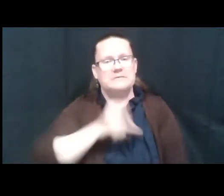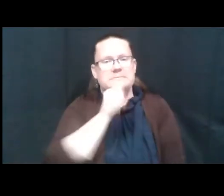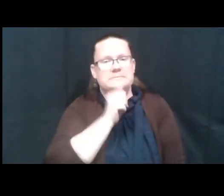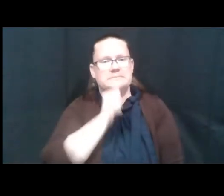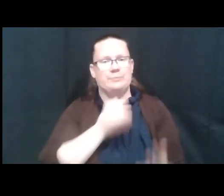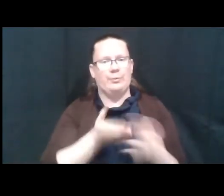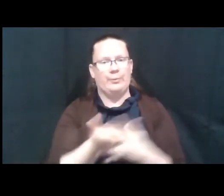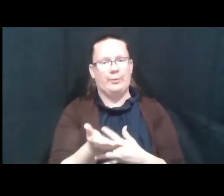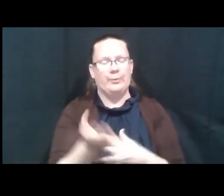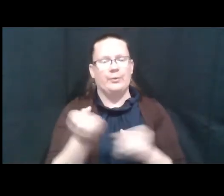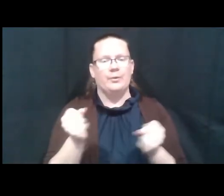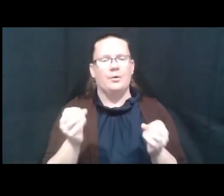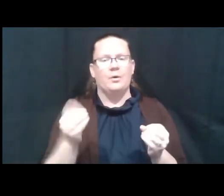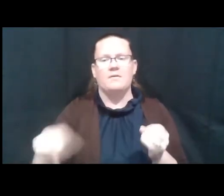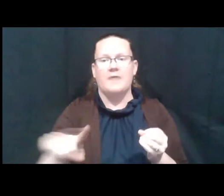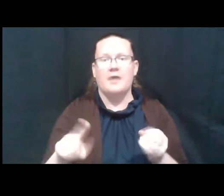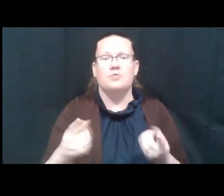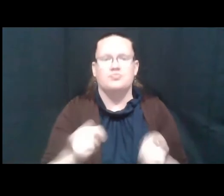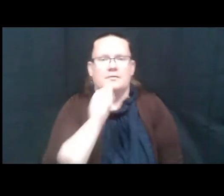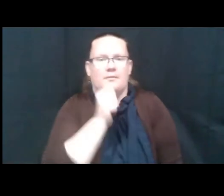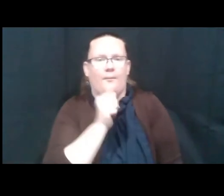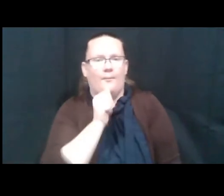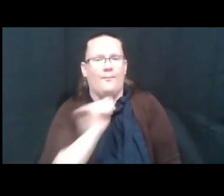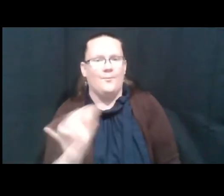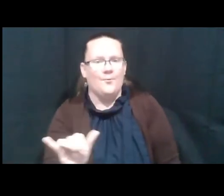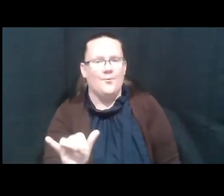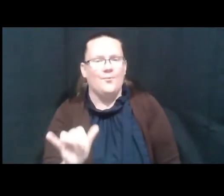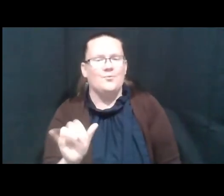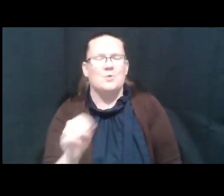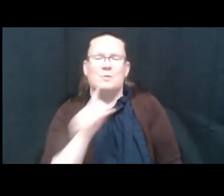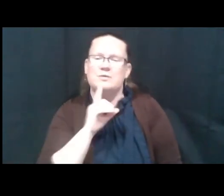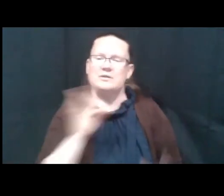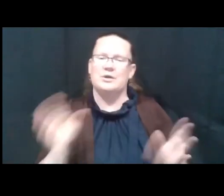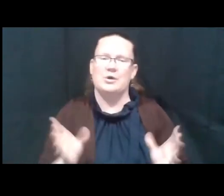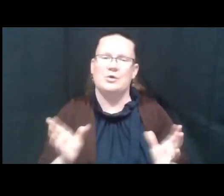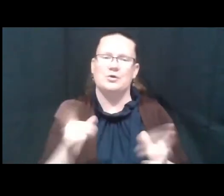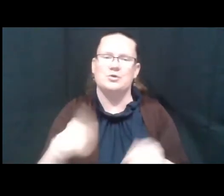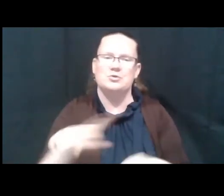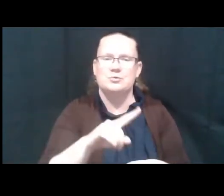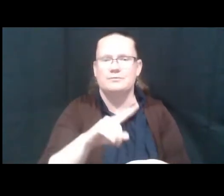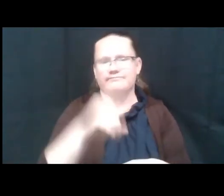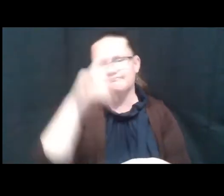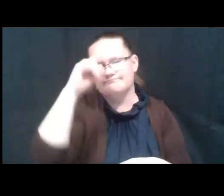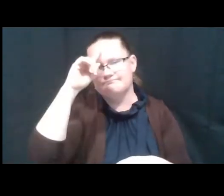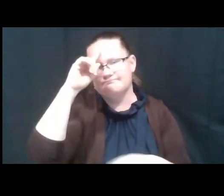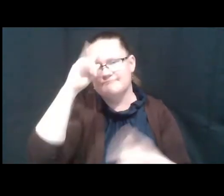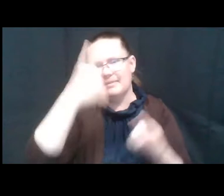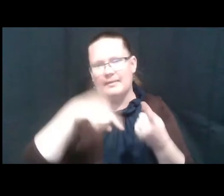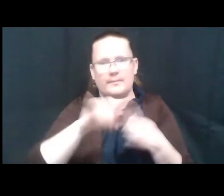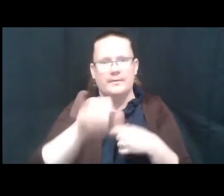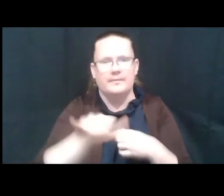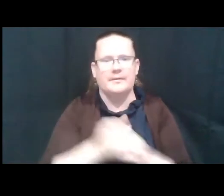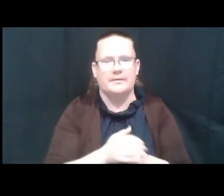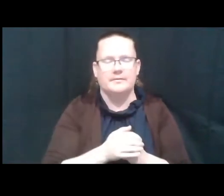trying to do the same thing themselves. And so I would just encourage everybody to be thoughtful and, you